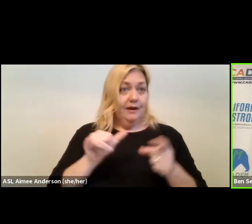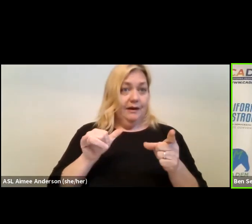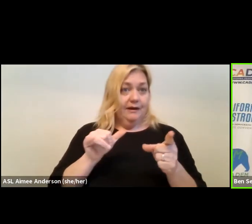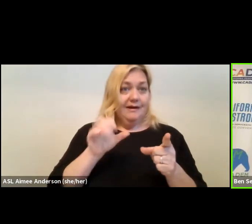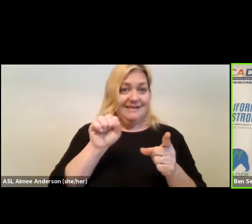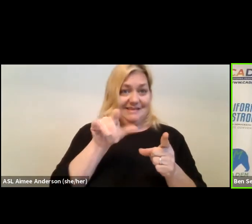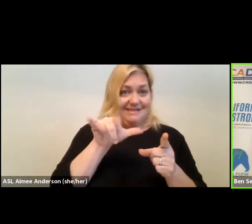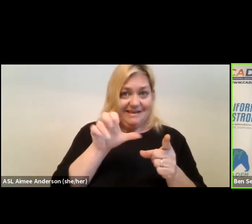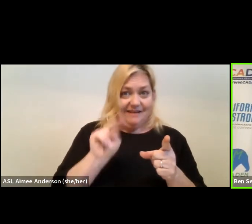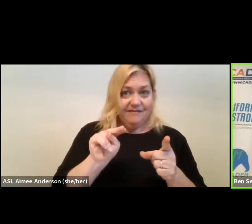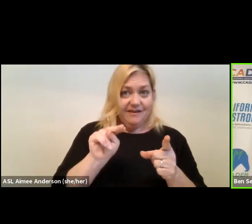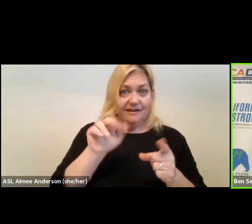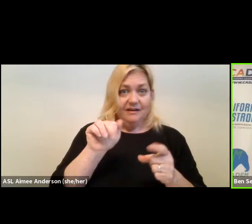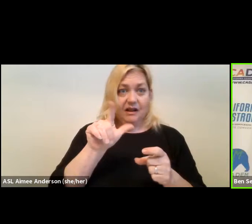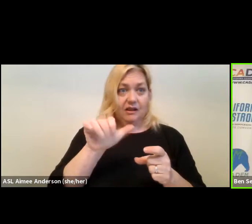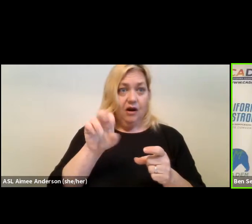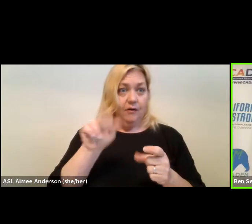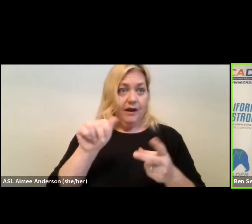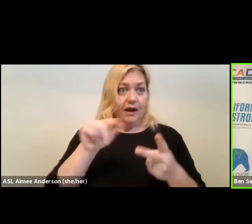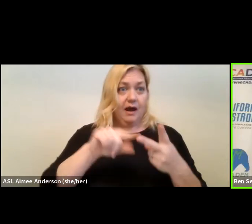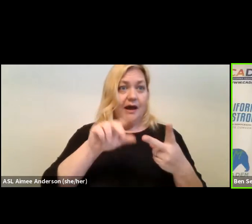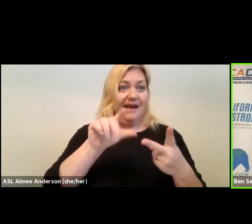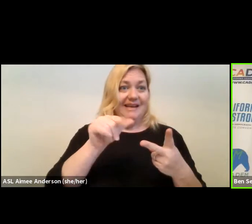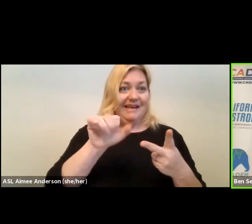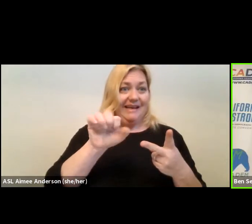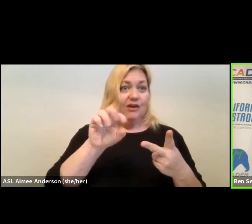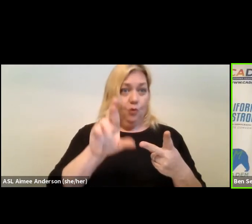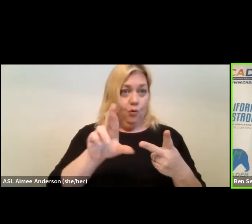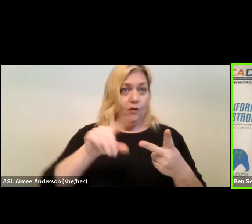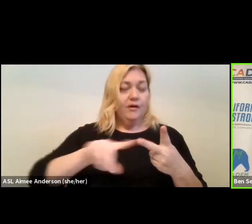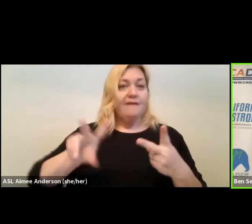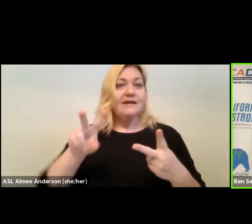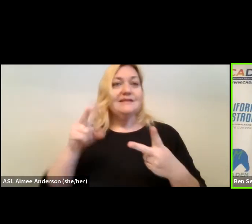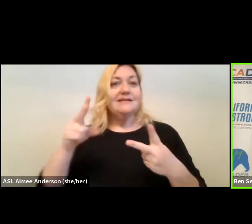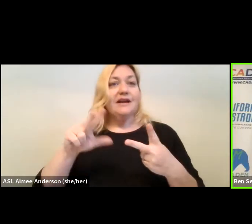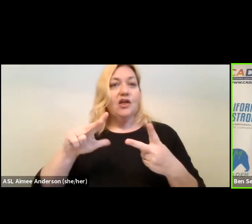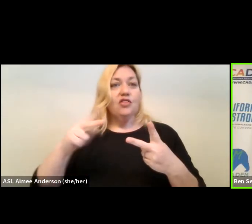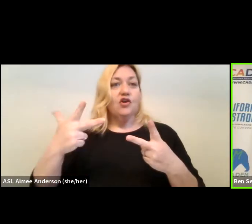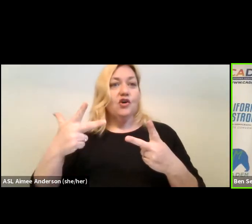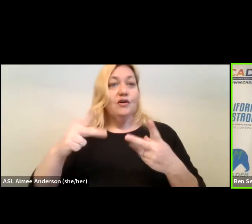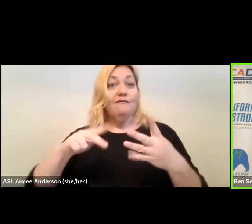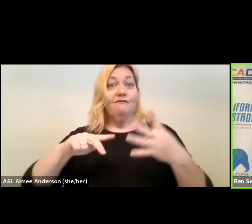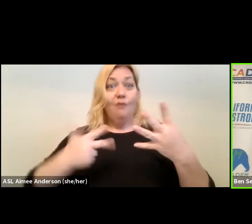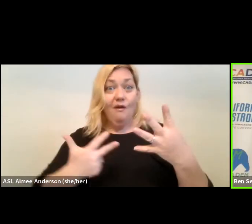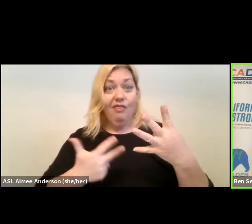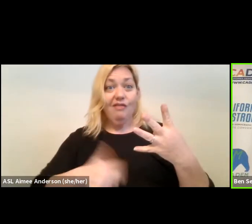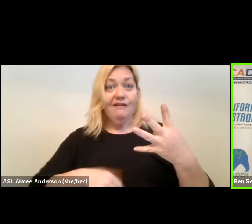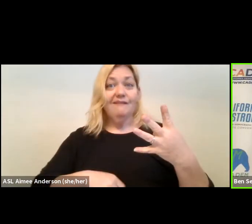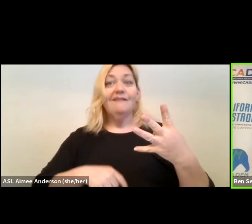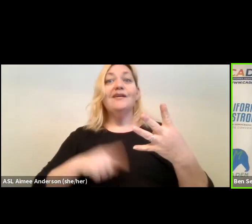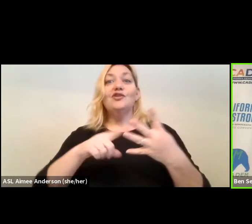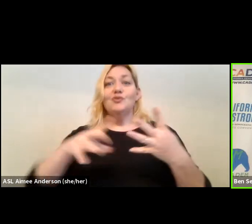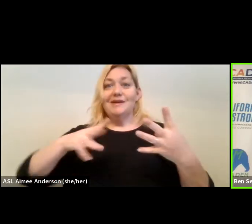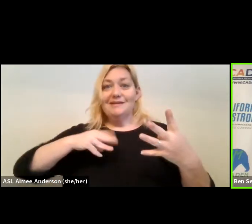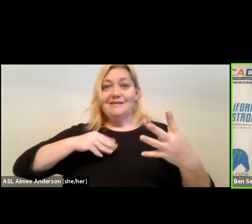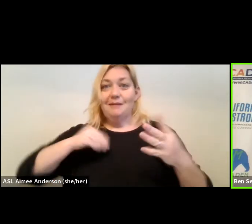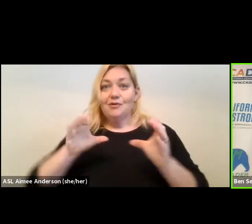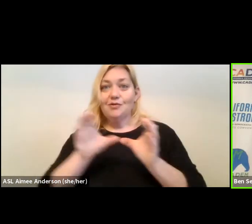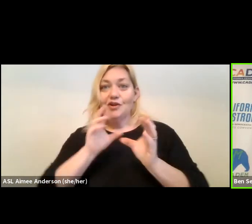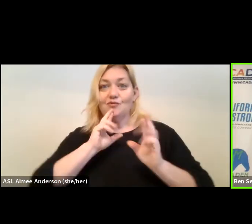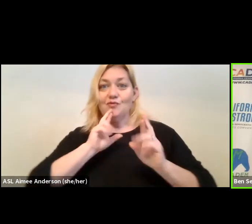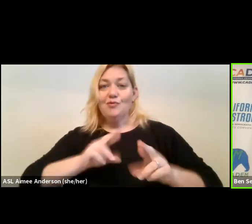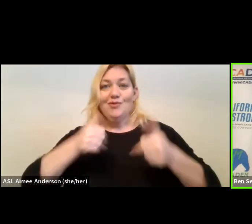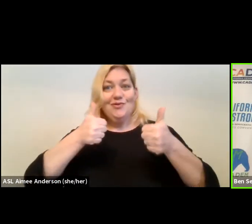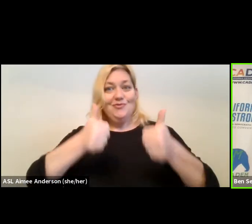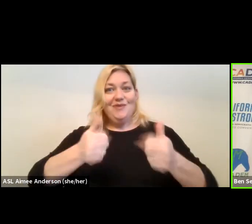Stephen Alari or Igor Tragab. I think we have a second, a third, a fourth to accept the credentials report. That's great